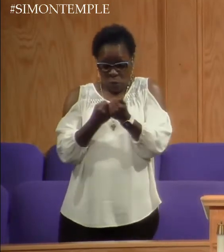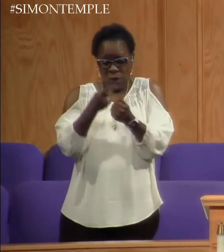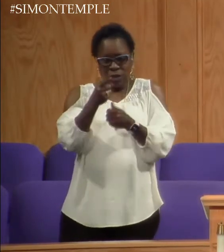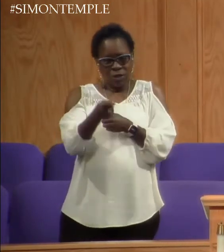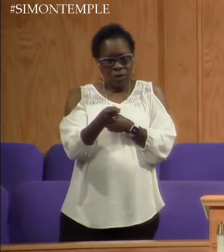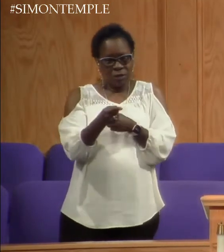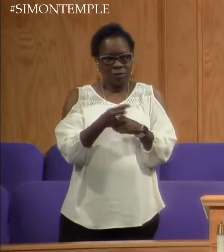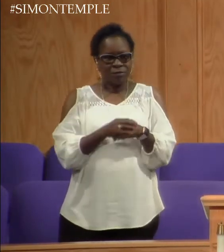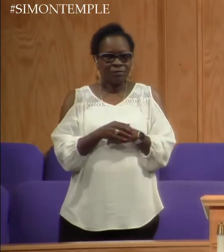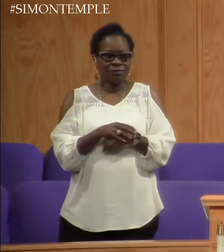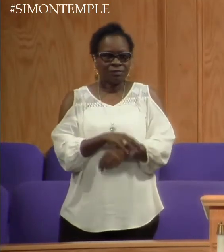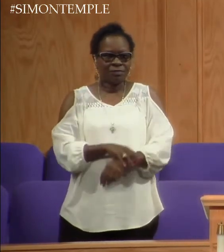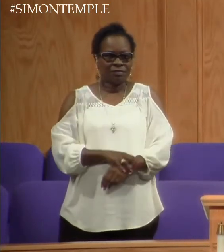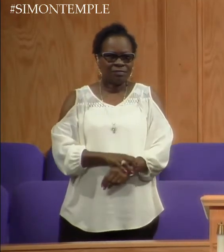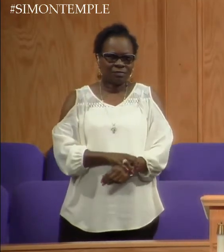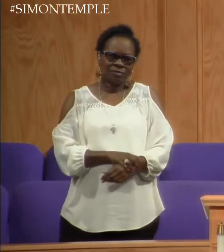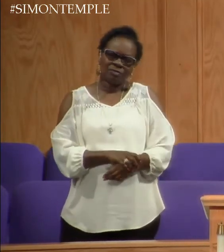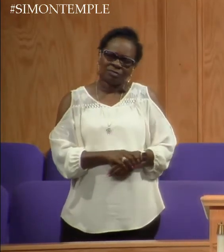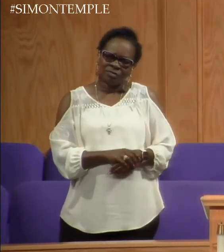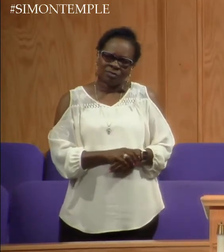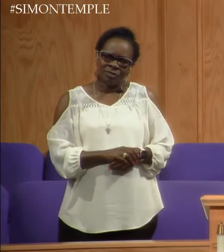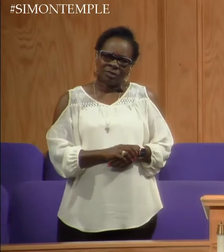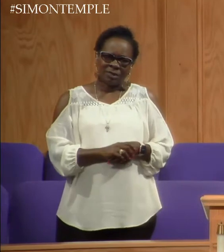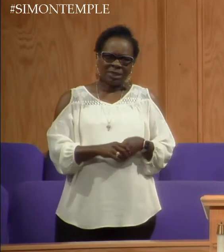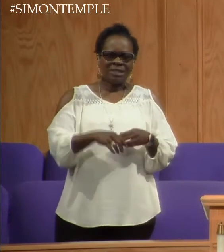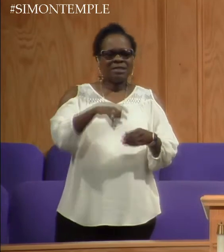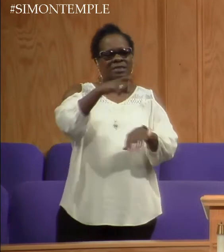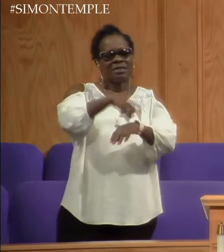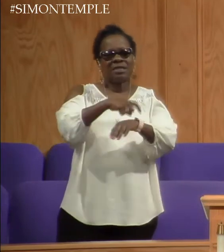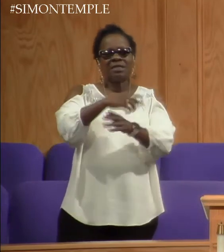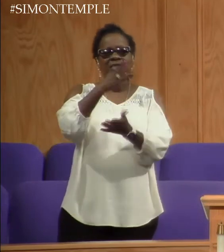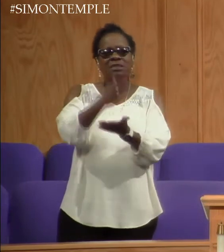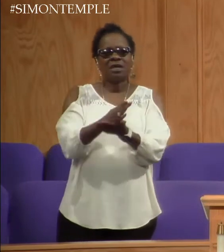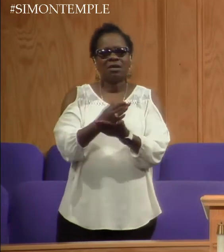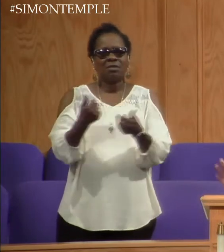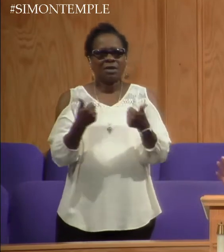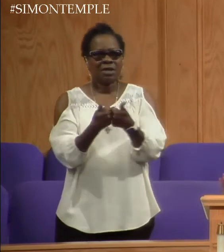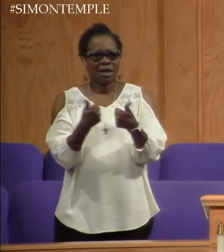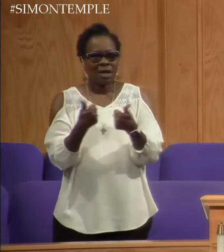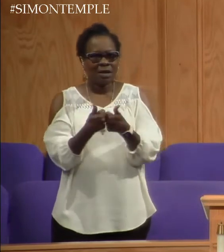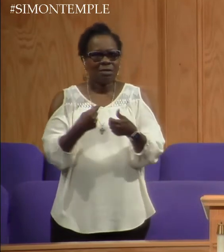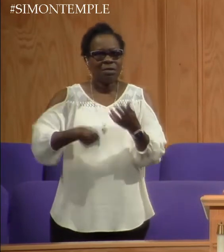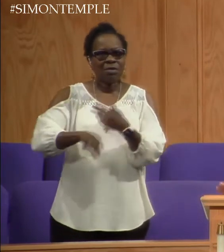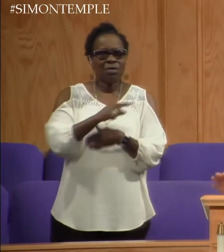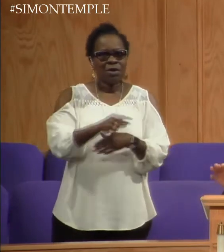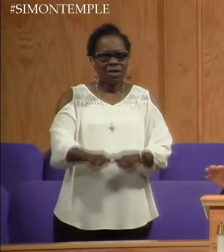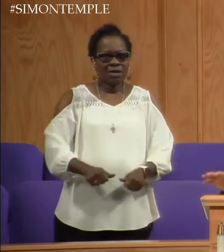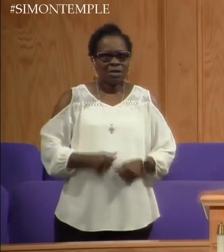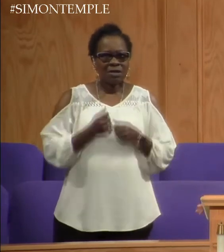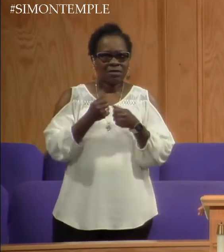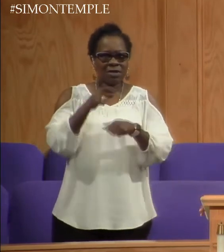Look, time out for games, y'all. We are living in a time when